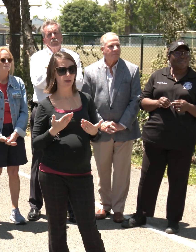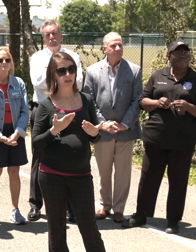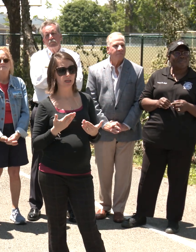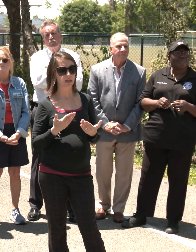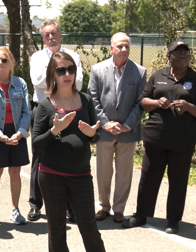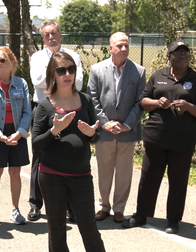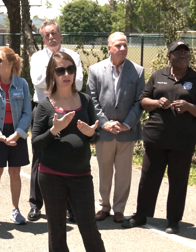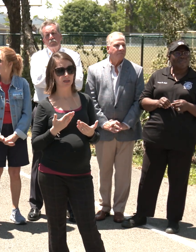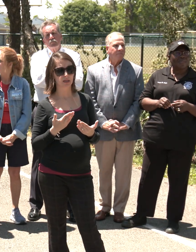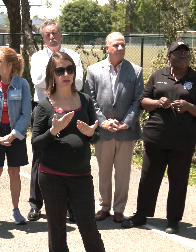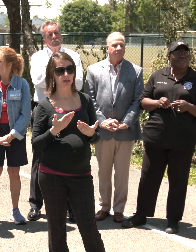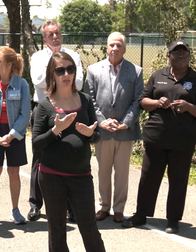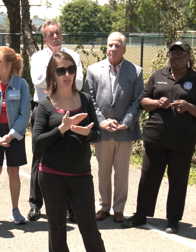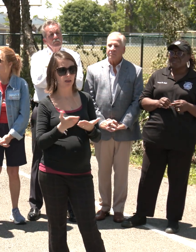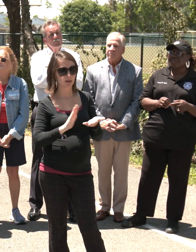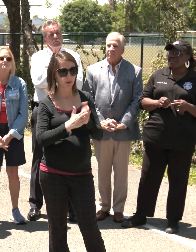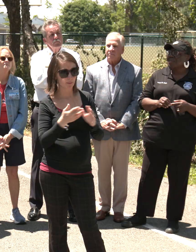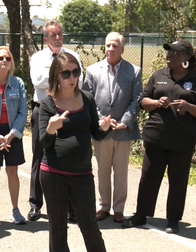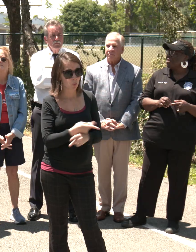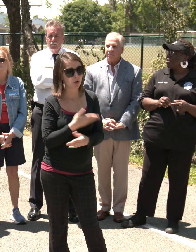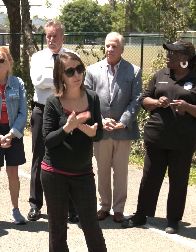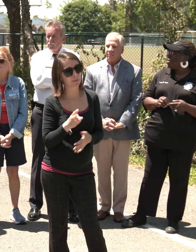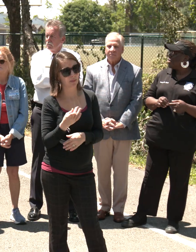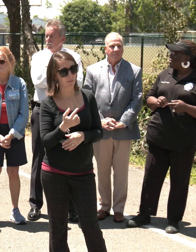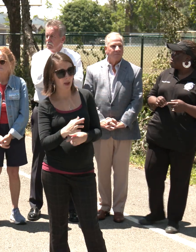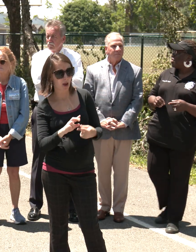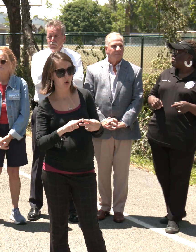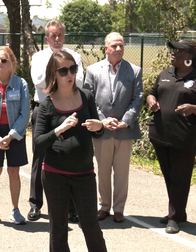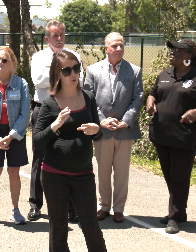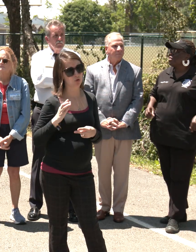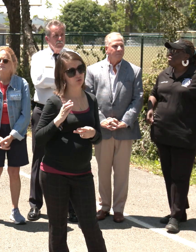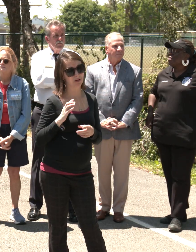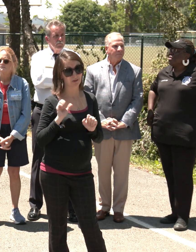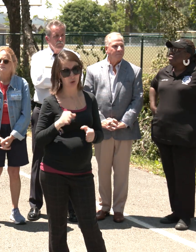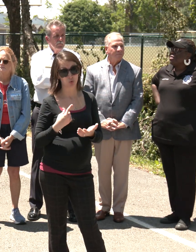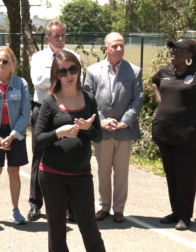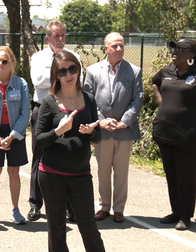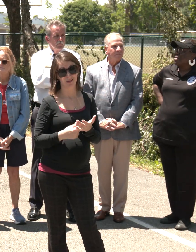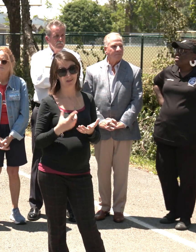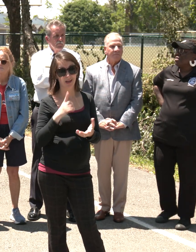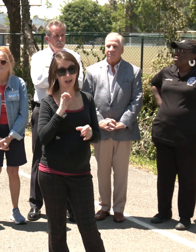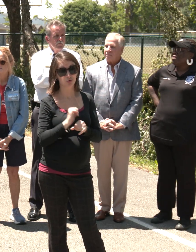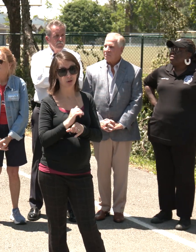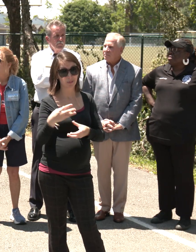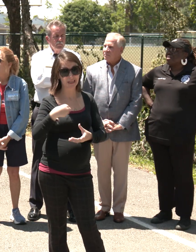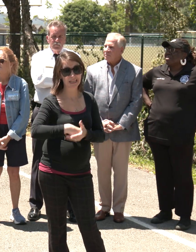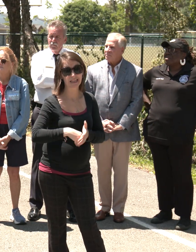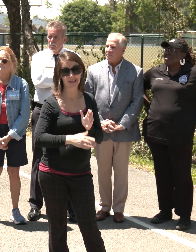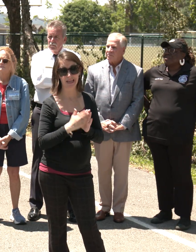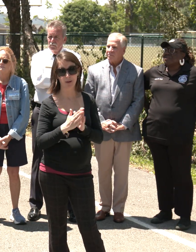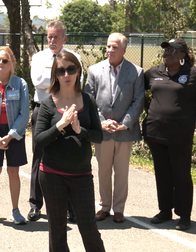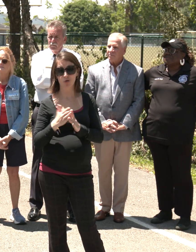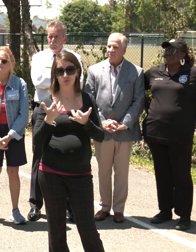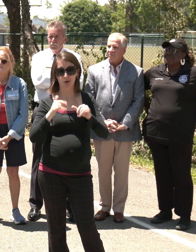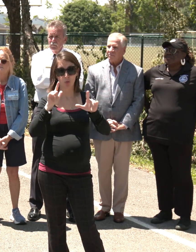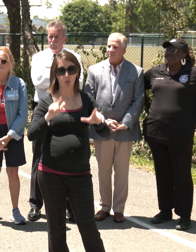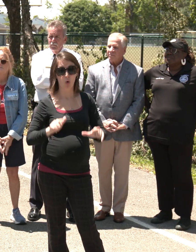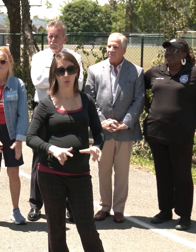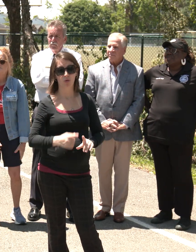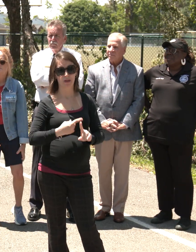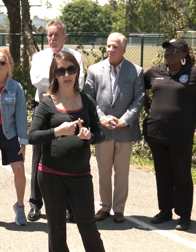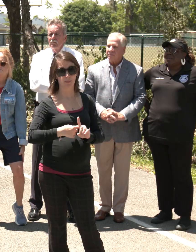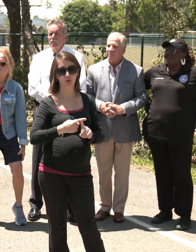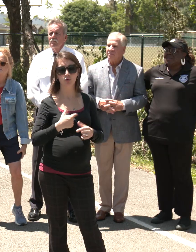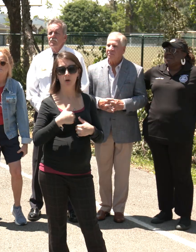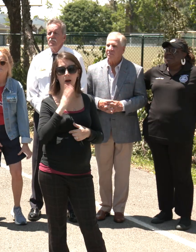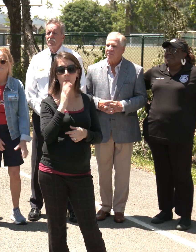over this weekend. Could either the mayor or the chief talk about being in the neighborhoods and kind of lowering the temperature? Well, I'll say real quickly, as a